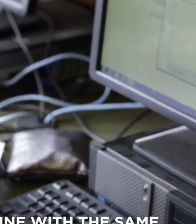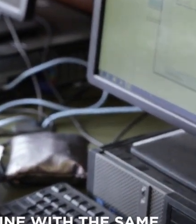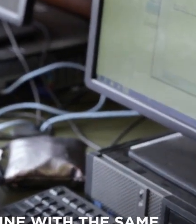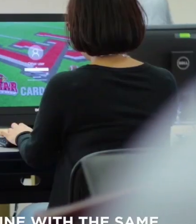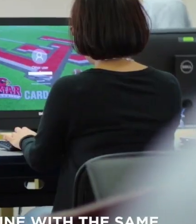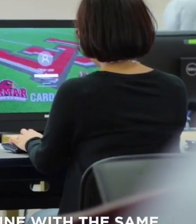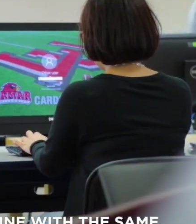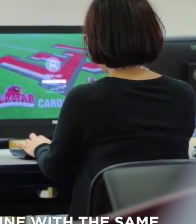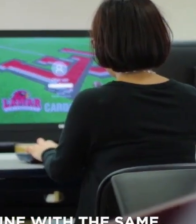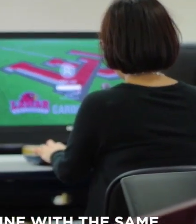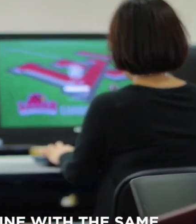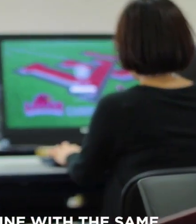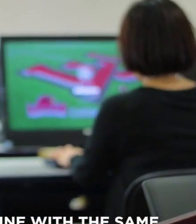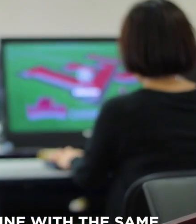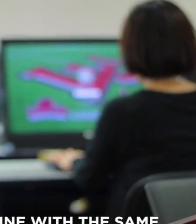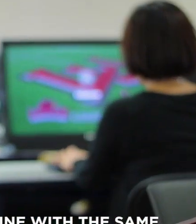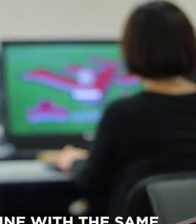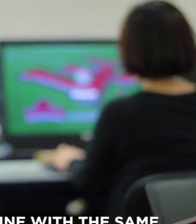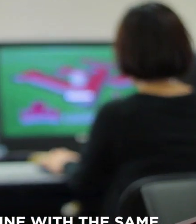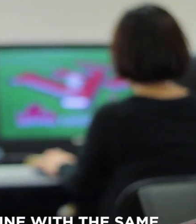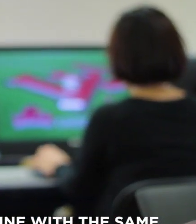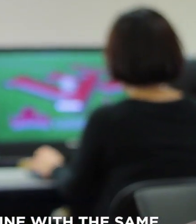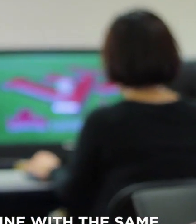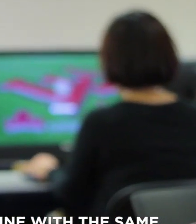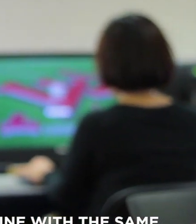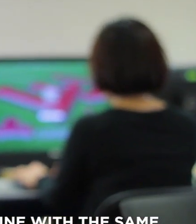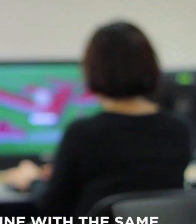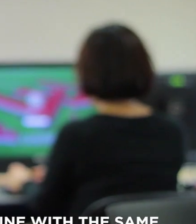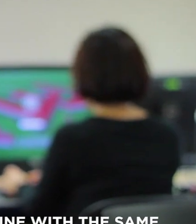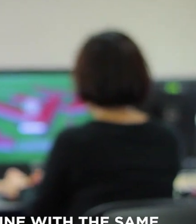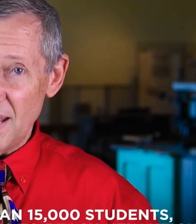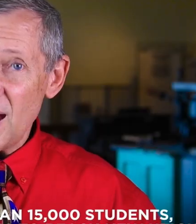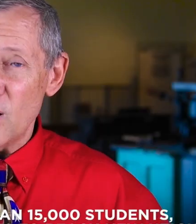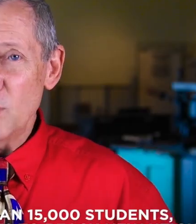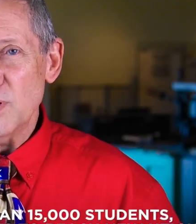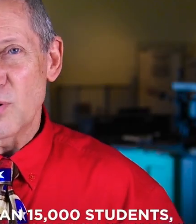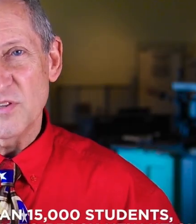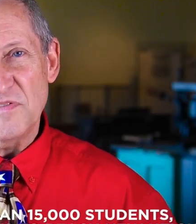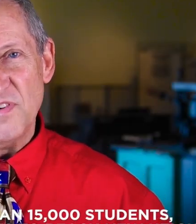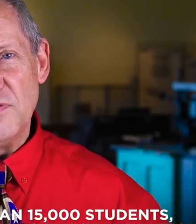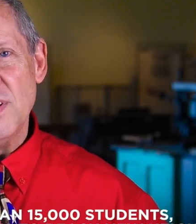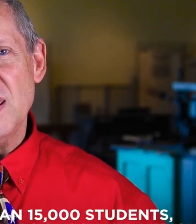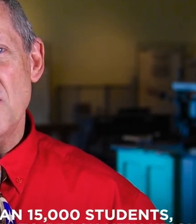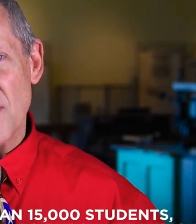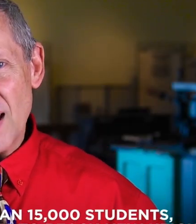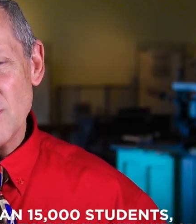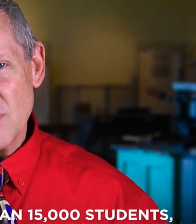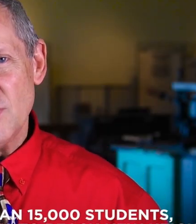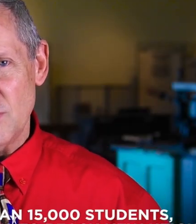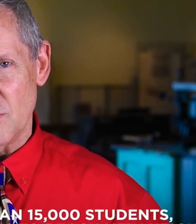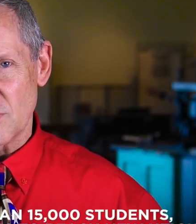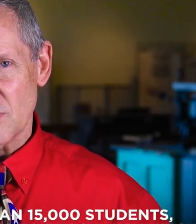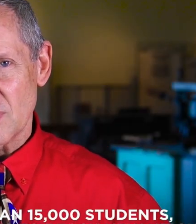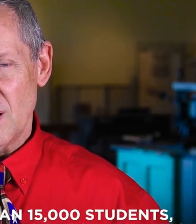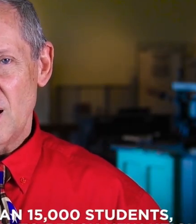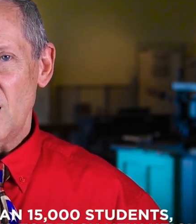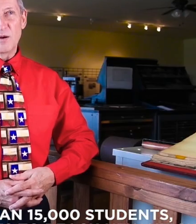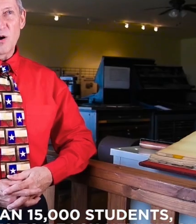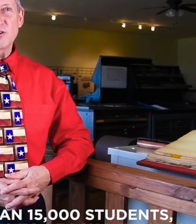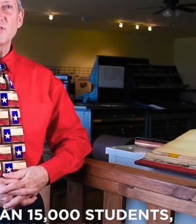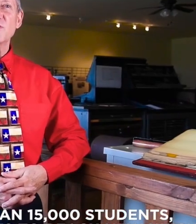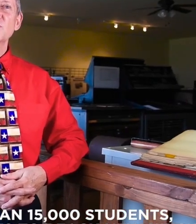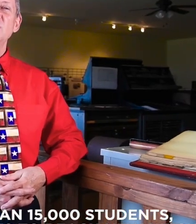online with the same highly qualified instructors. Now home to more than 15,000